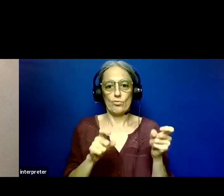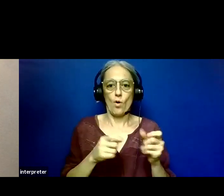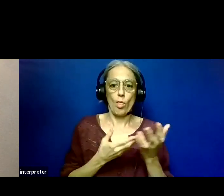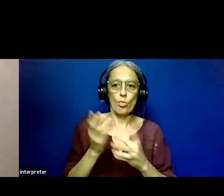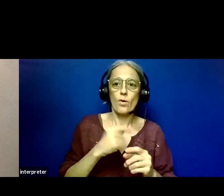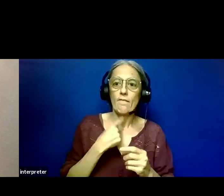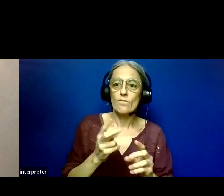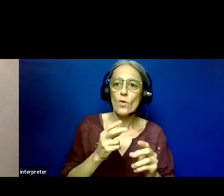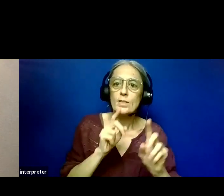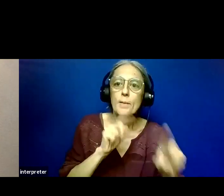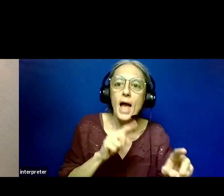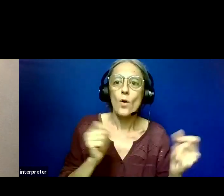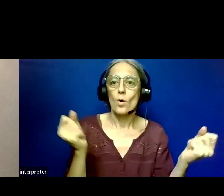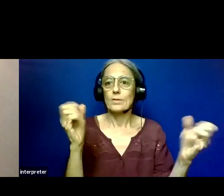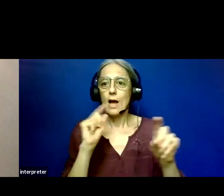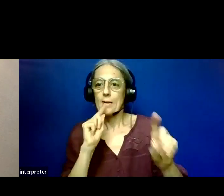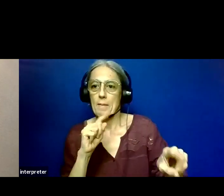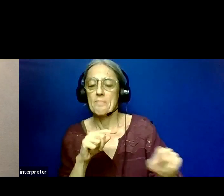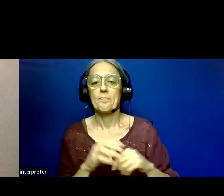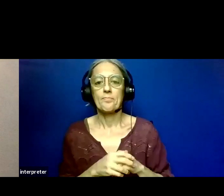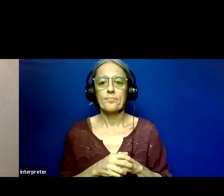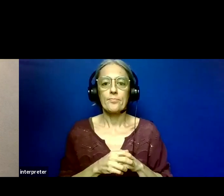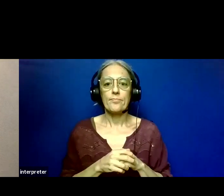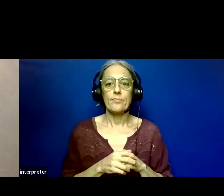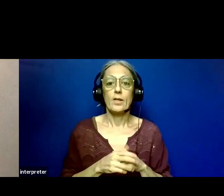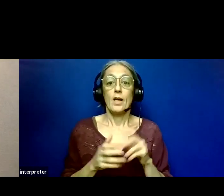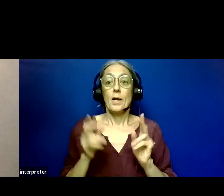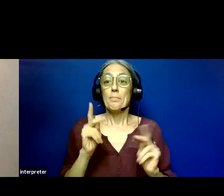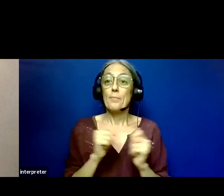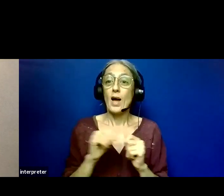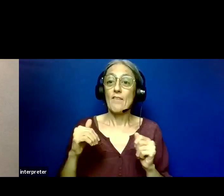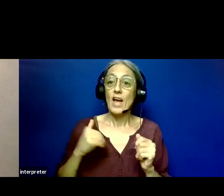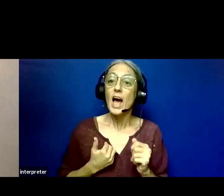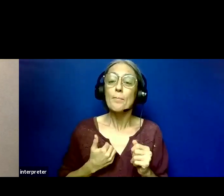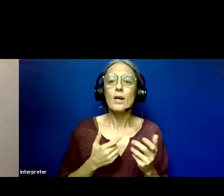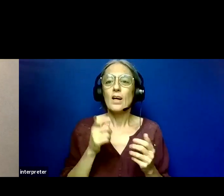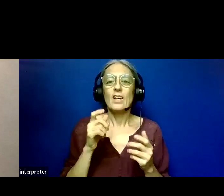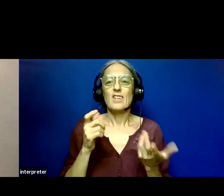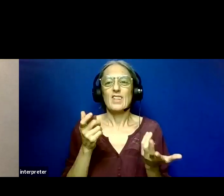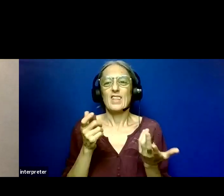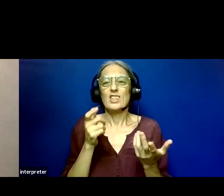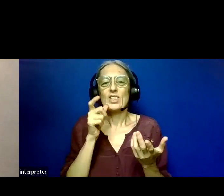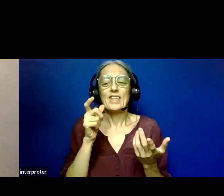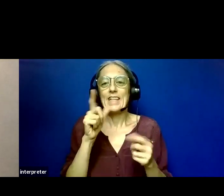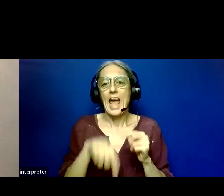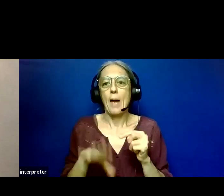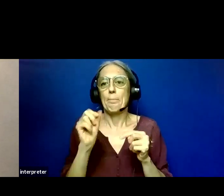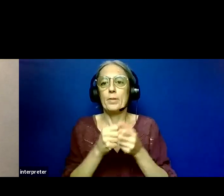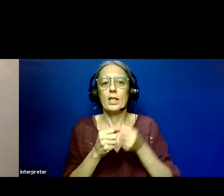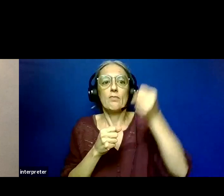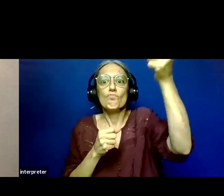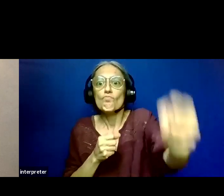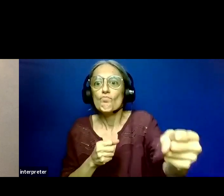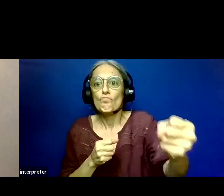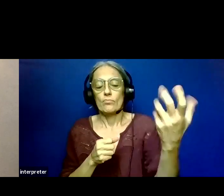So people with service animals cannot be isolated from other patrons. So if they go into a restaurant and they want a table in the middle